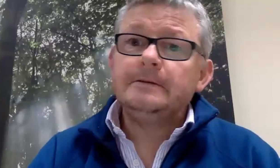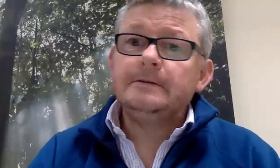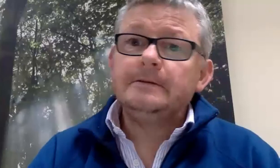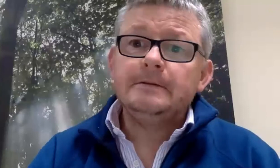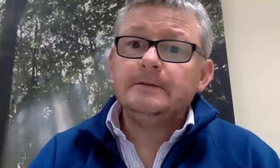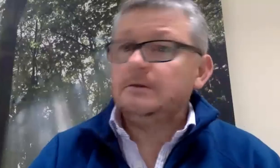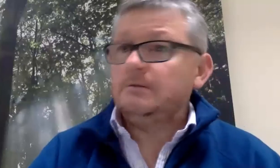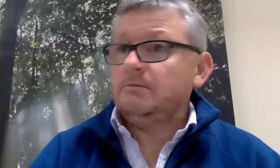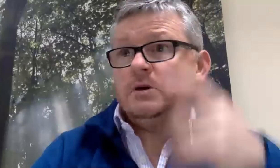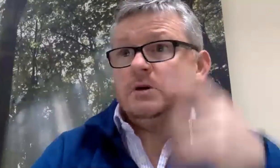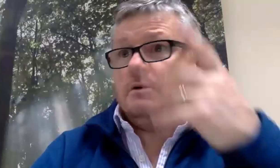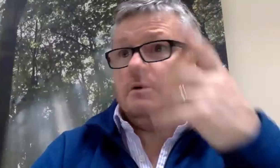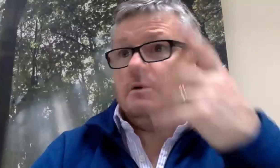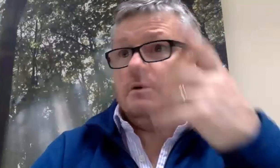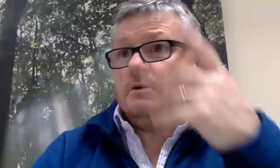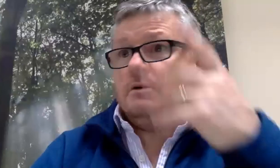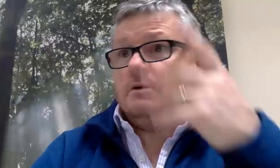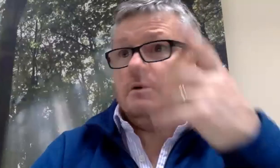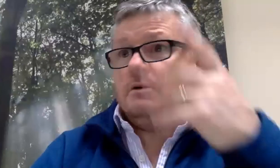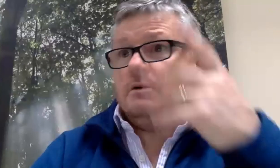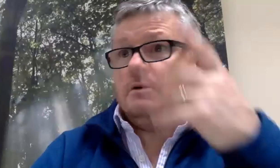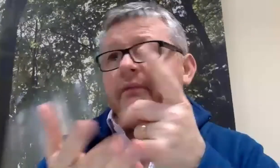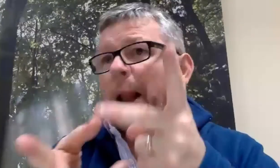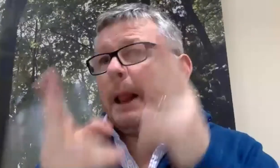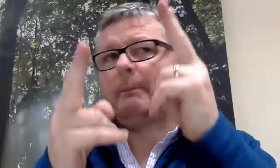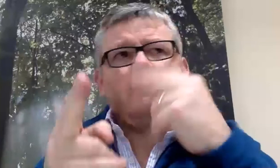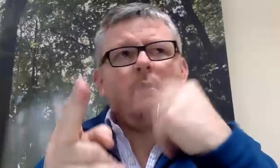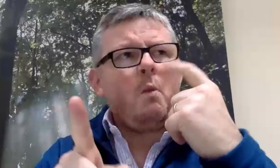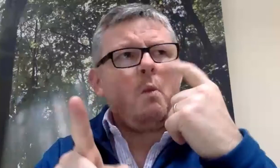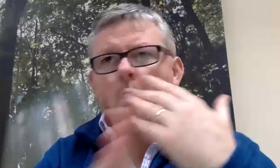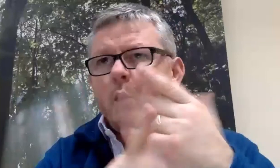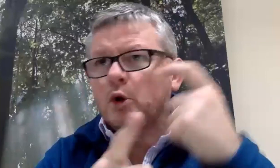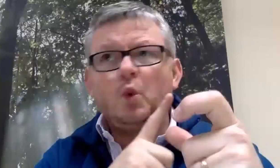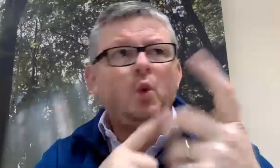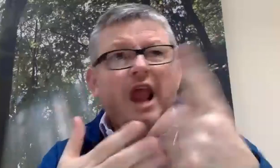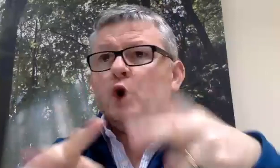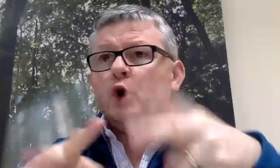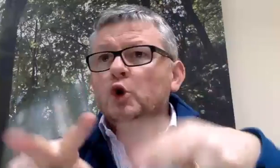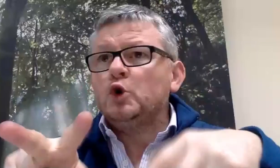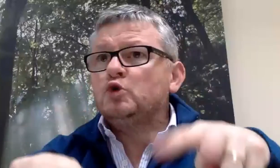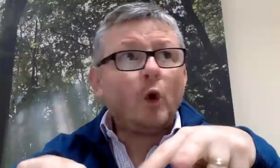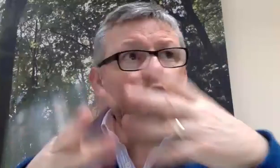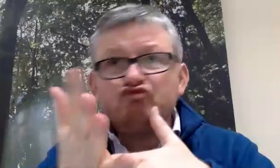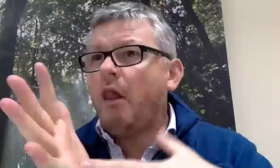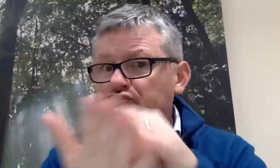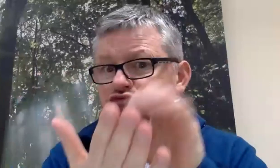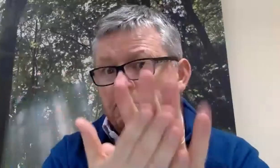don't hesitate to do this. I'm happy to share clips of our work or talk to people about what we're doing,